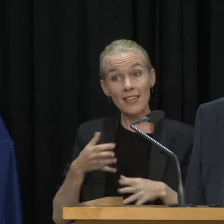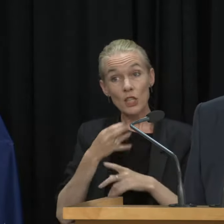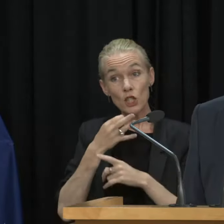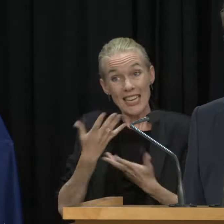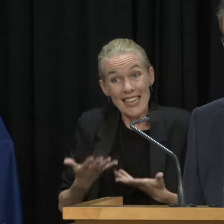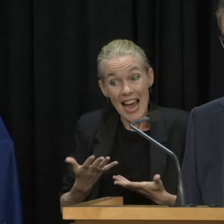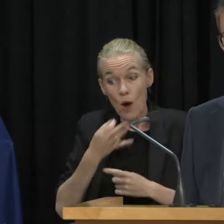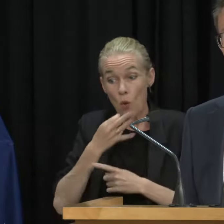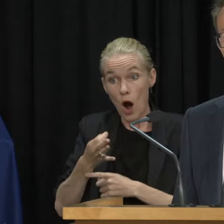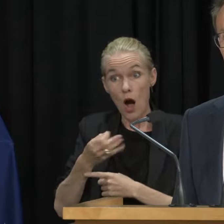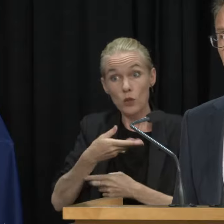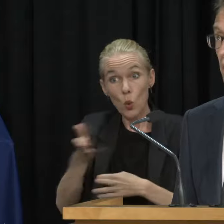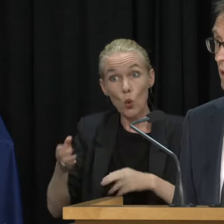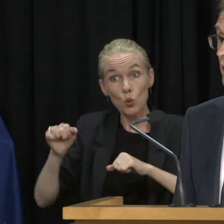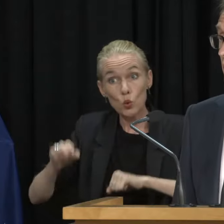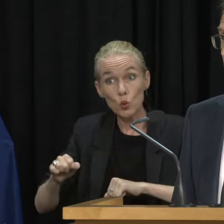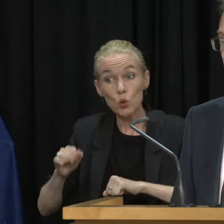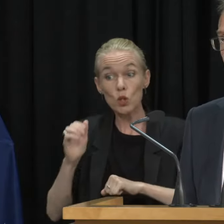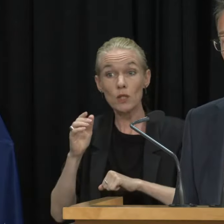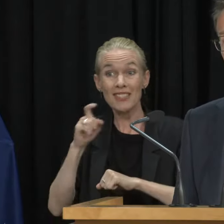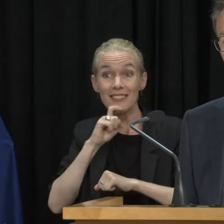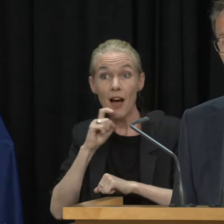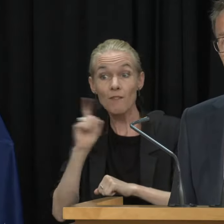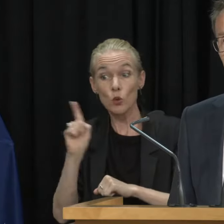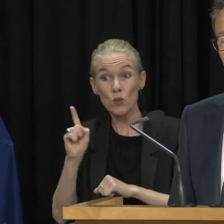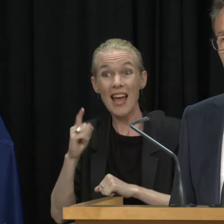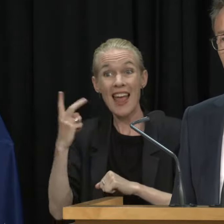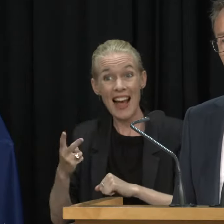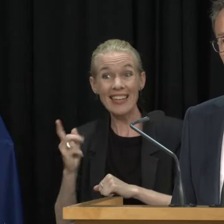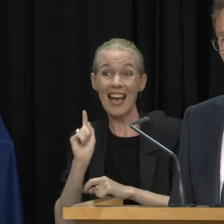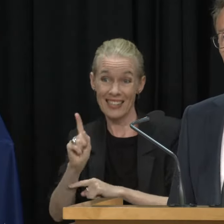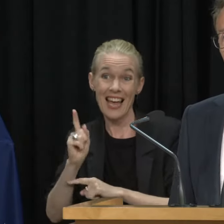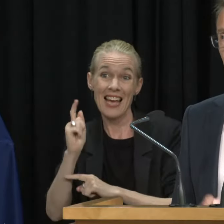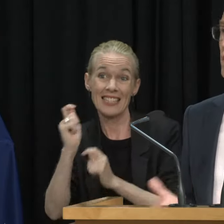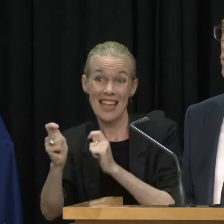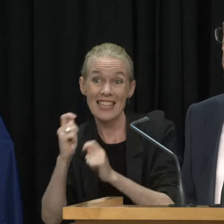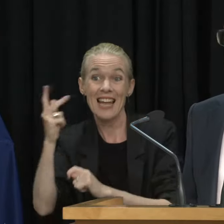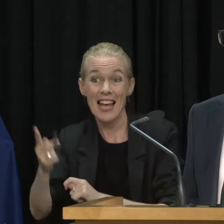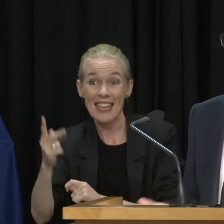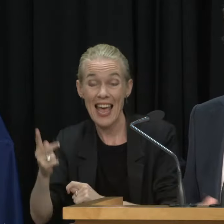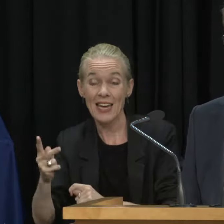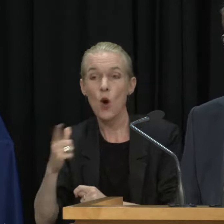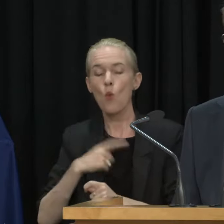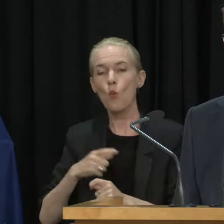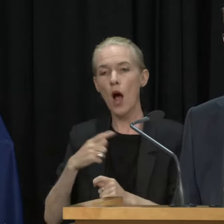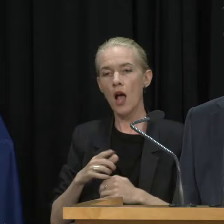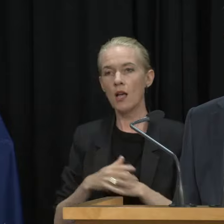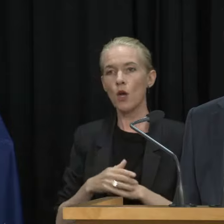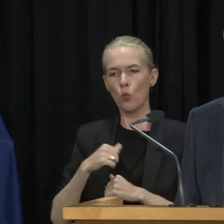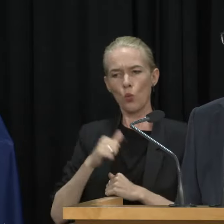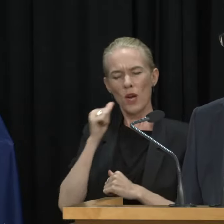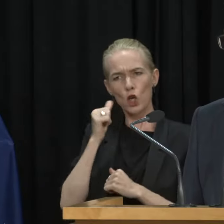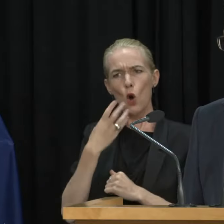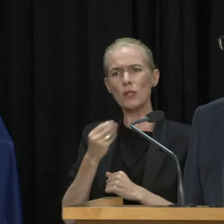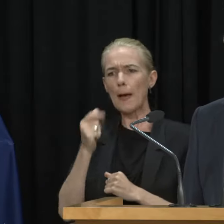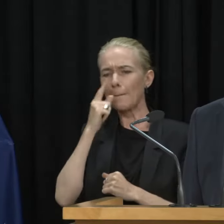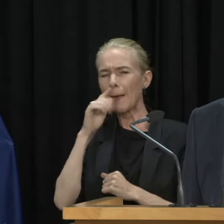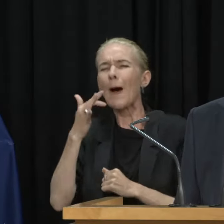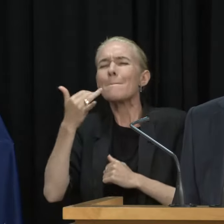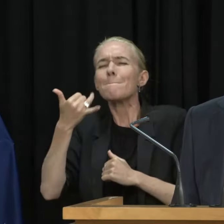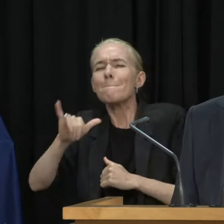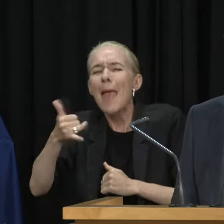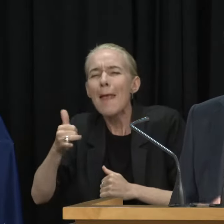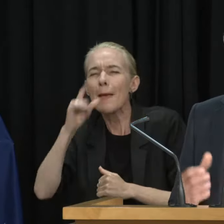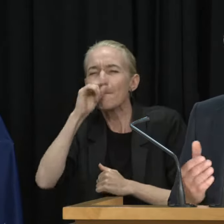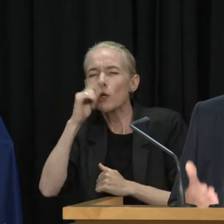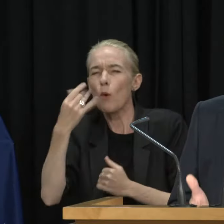and staff there to be retested today is we know all our Casual Plus contacts were tested before they